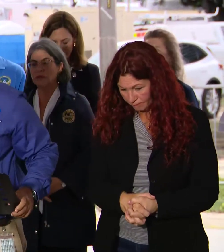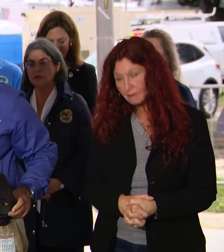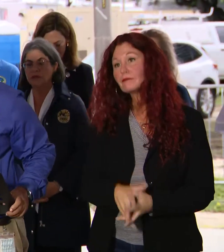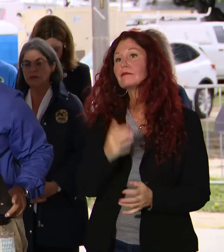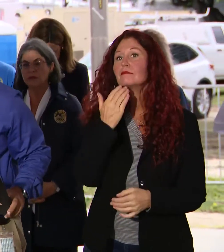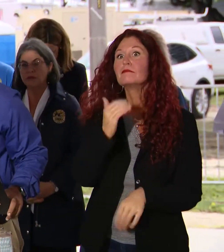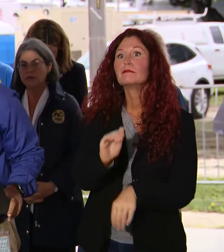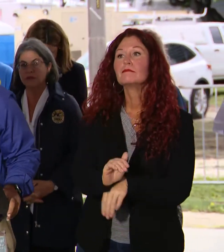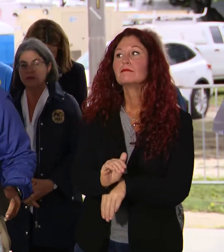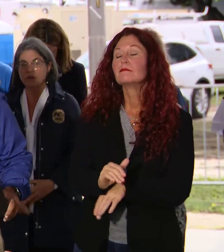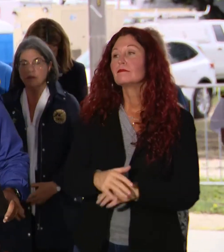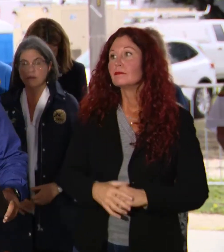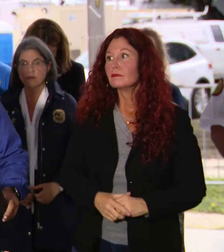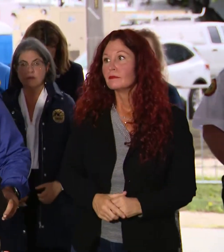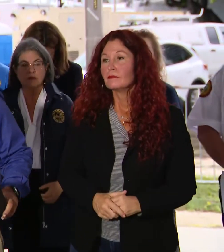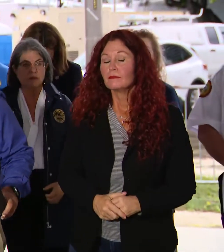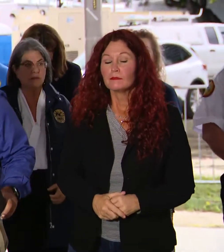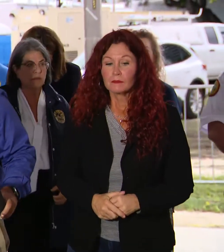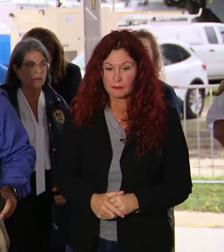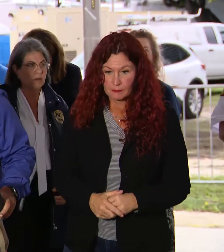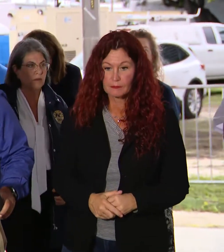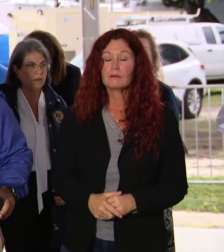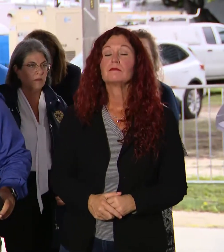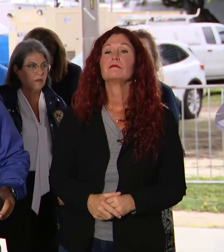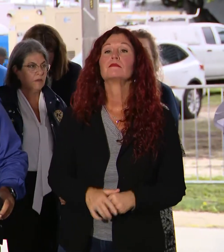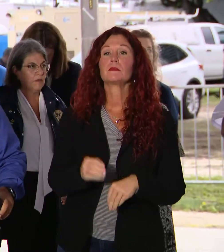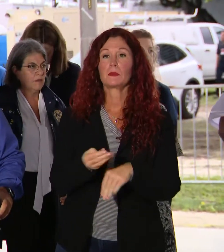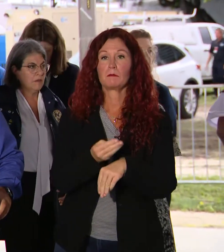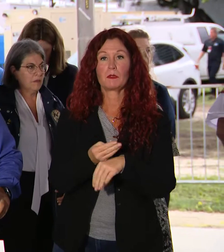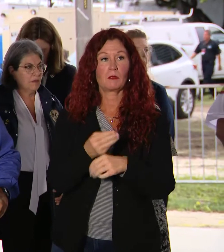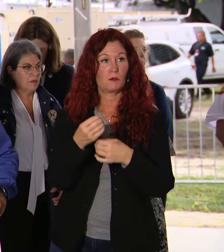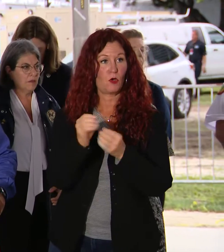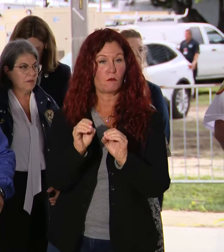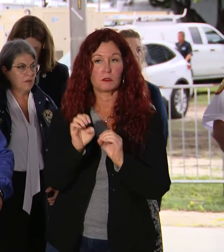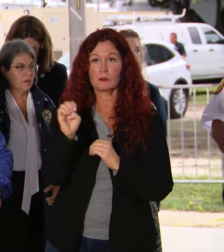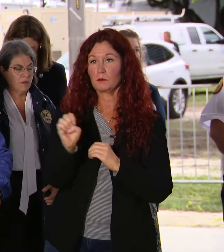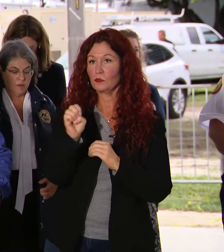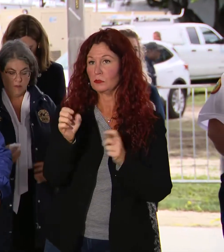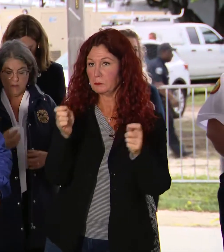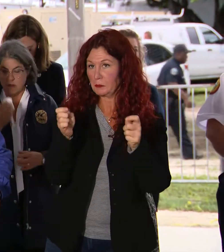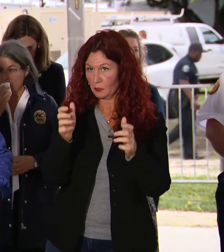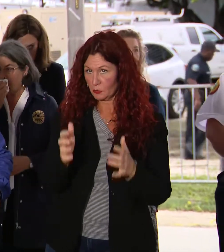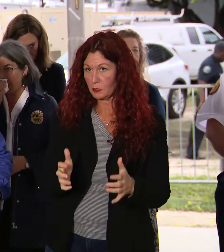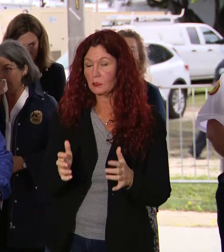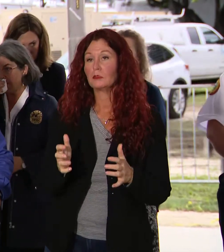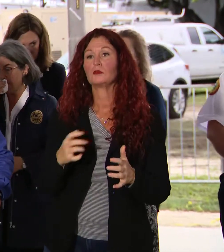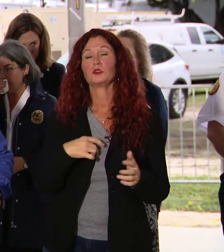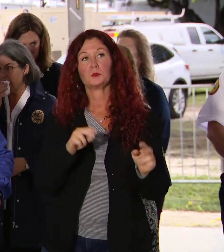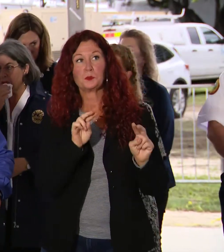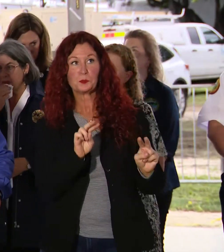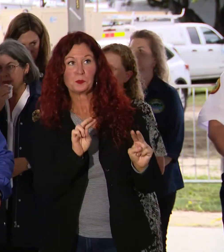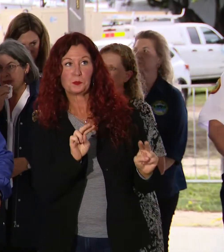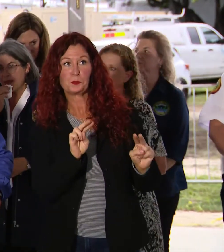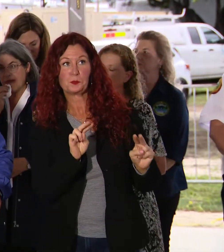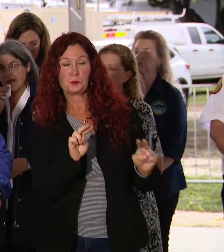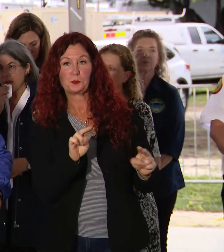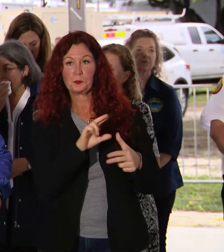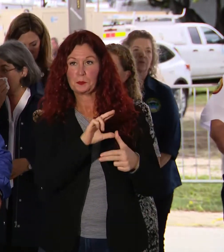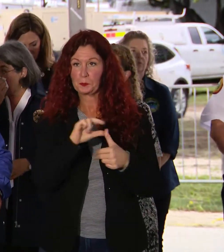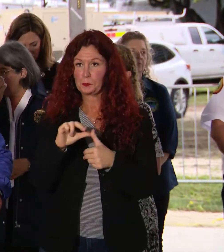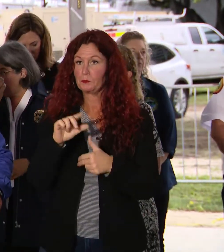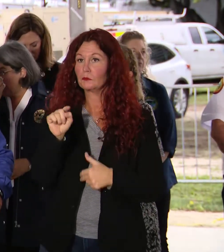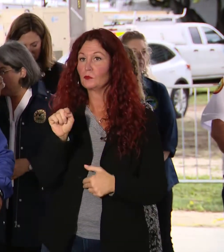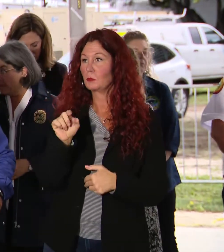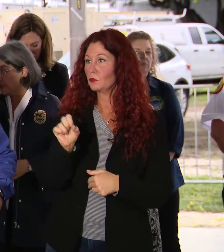Good evening, everyone. The county's Office of Emergency Management is closely monitoring Tropical Storm Elsa as it enters